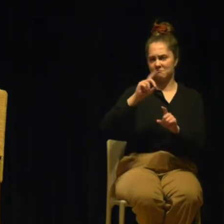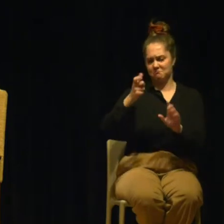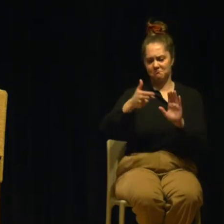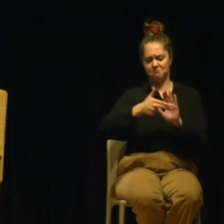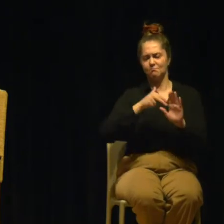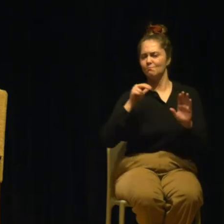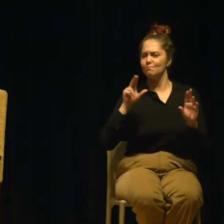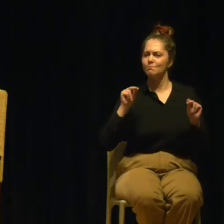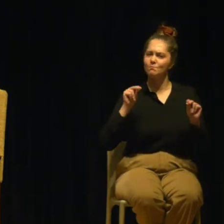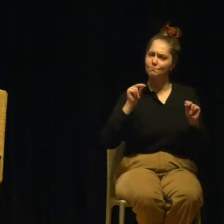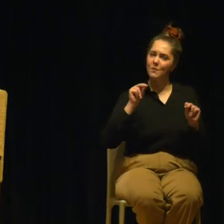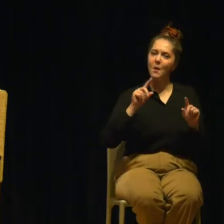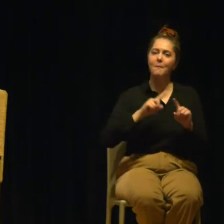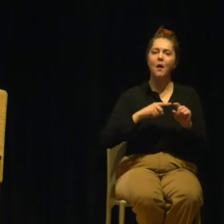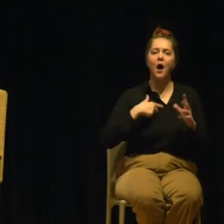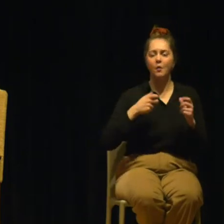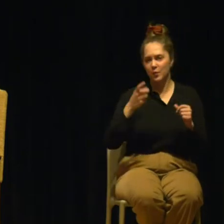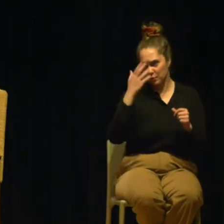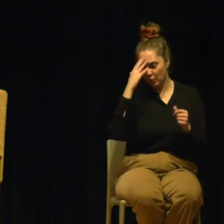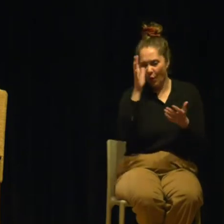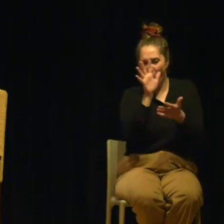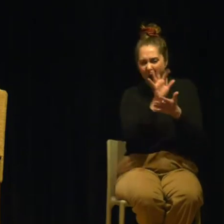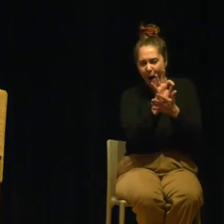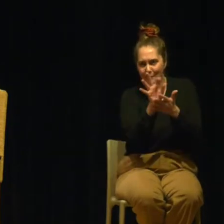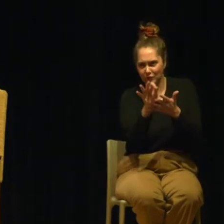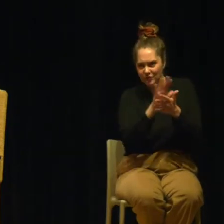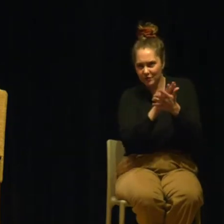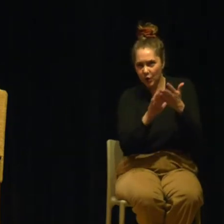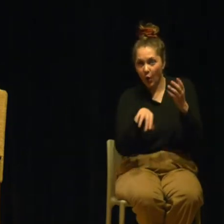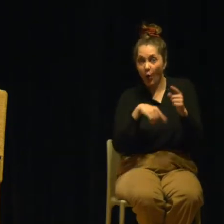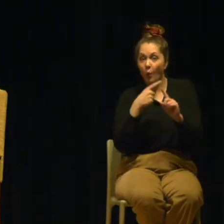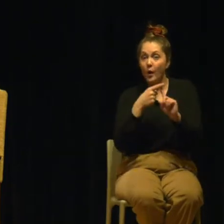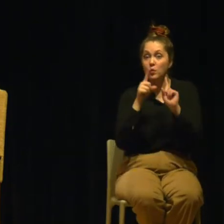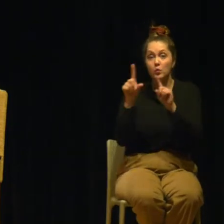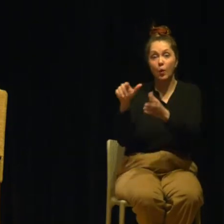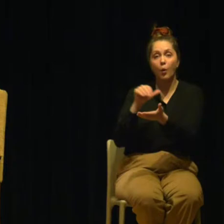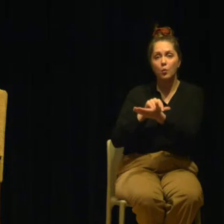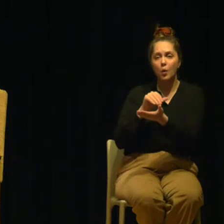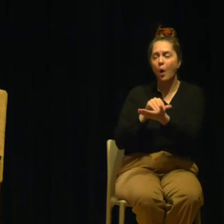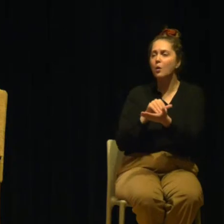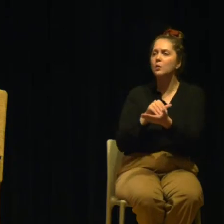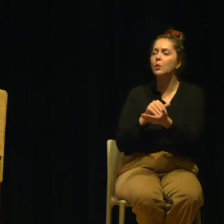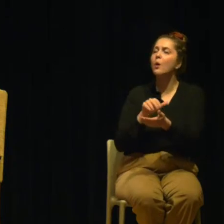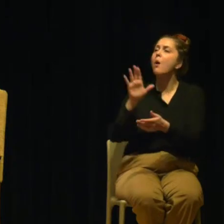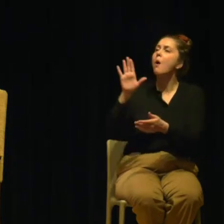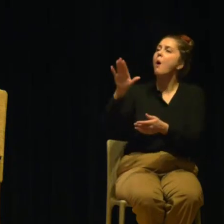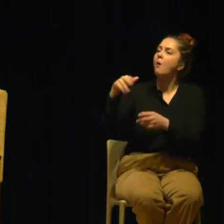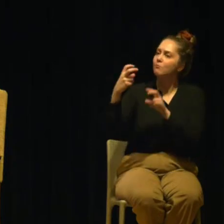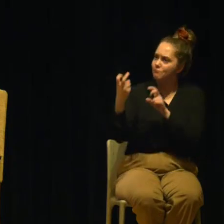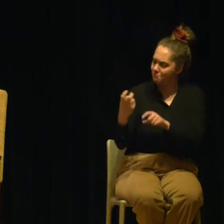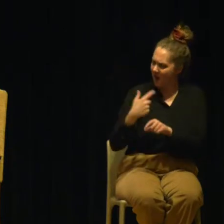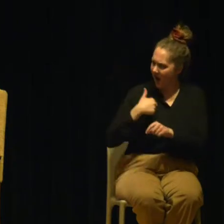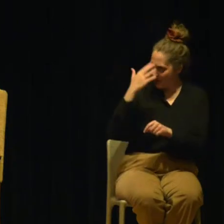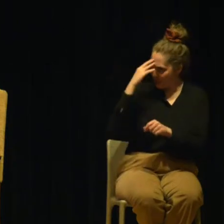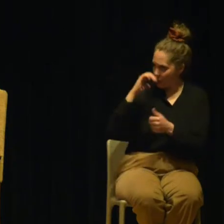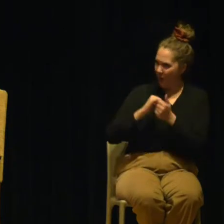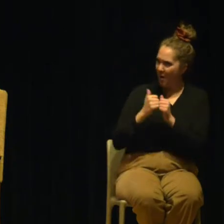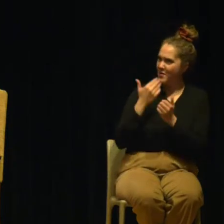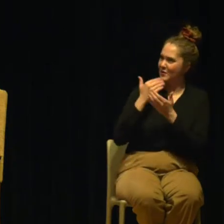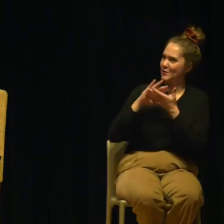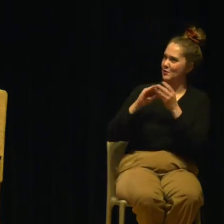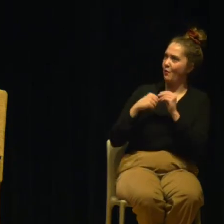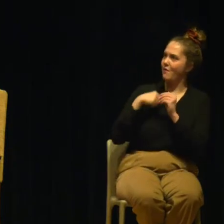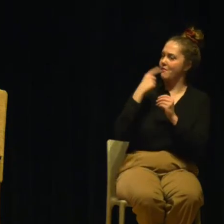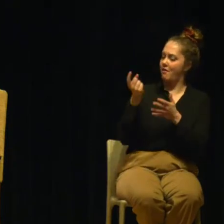to at least know what the things are such that when you go in and you see your doctor, you know how to be a good storyteller,